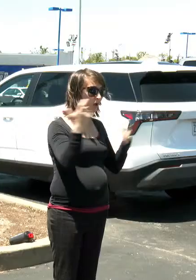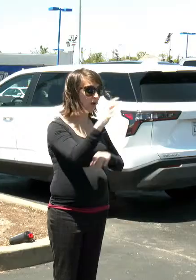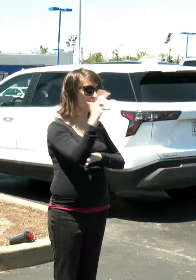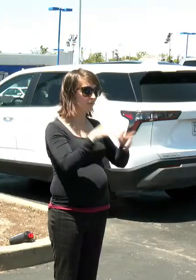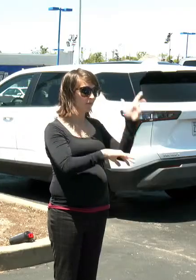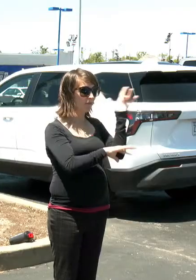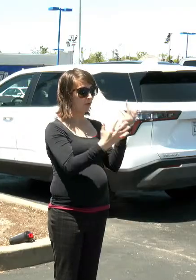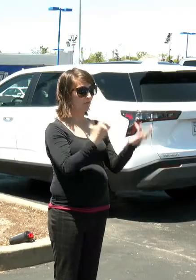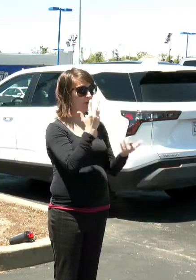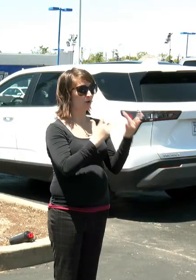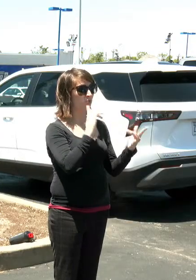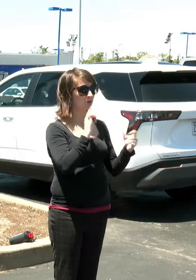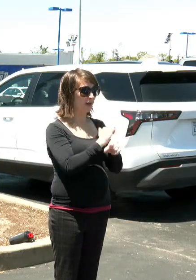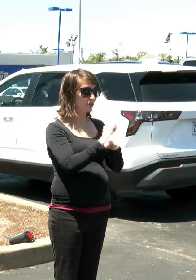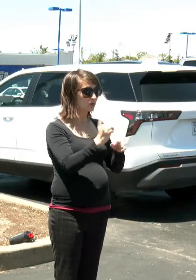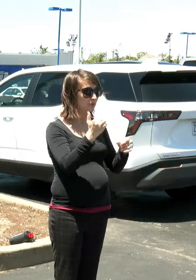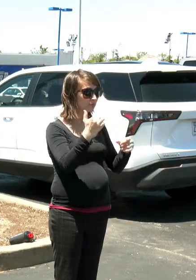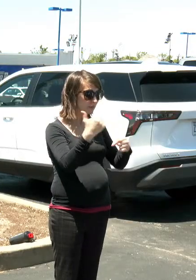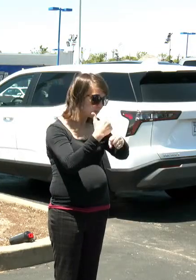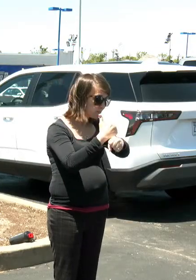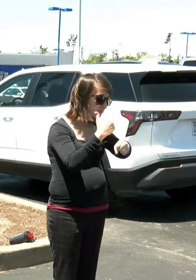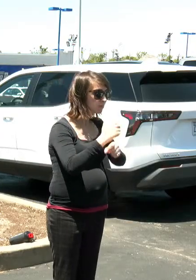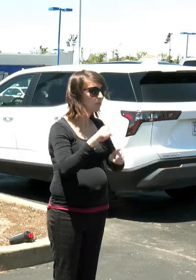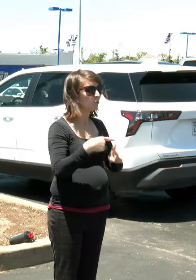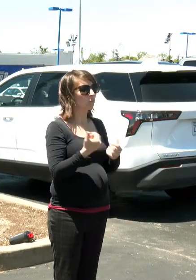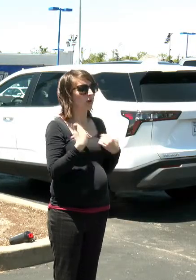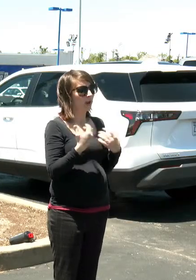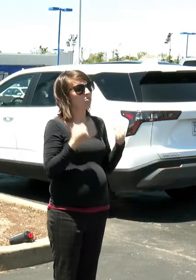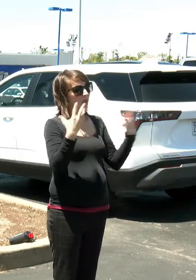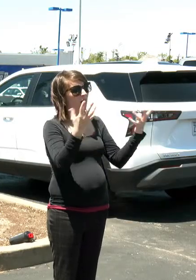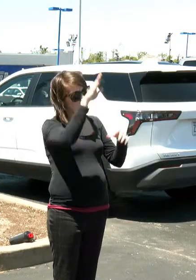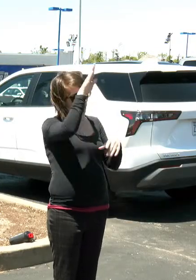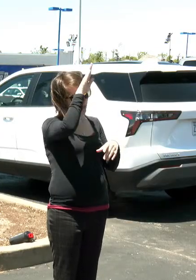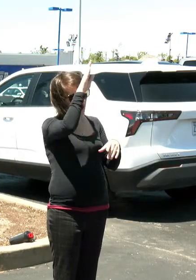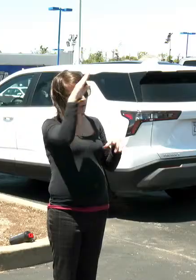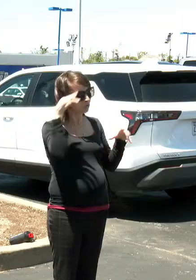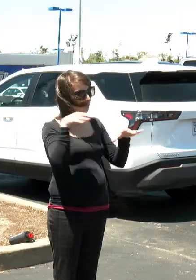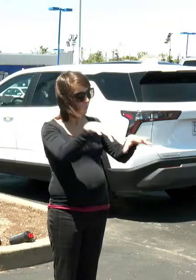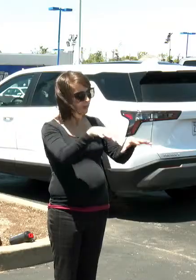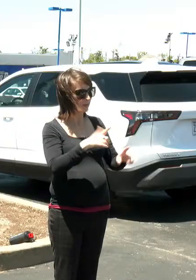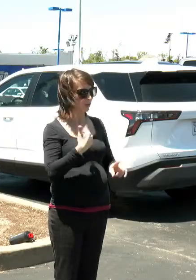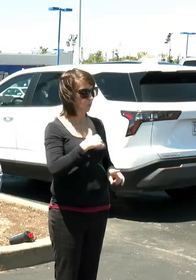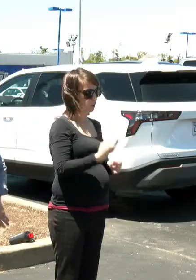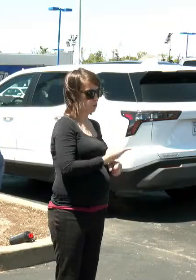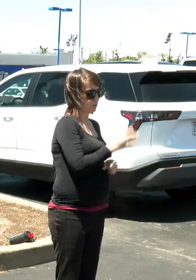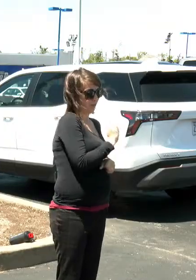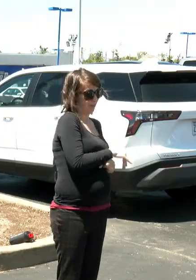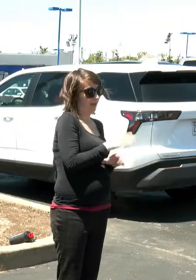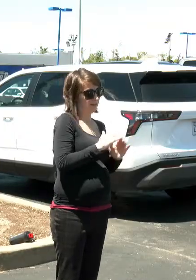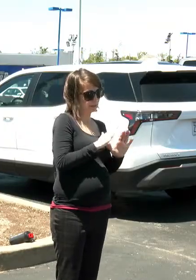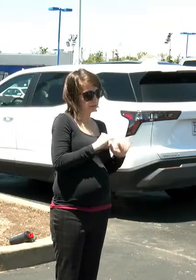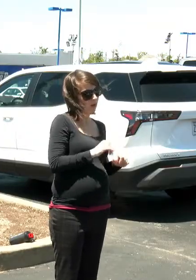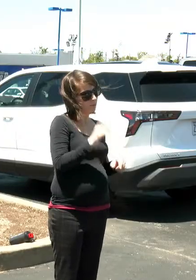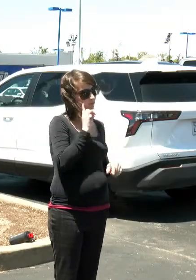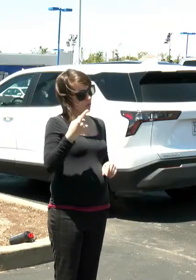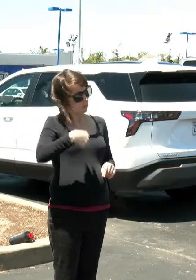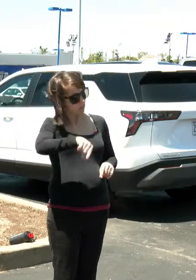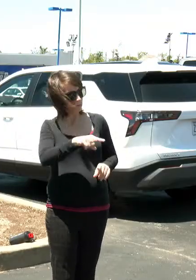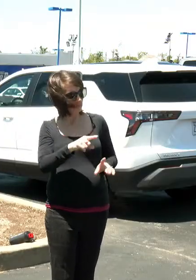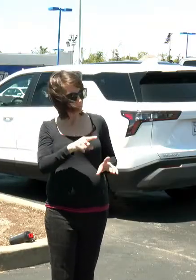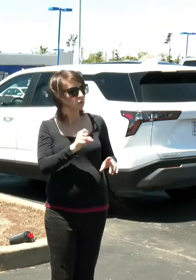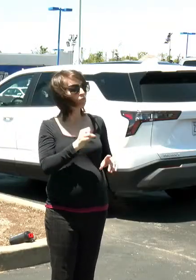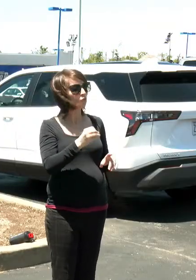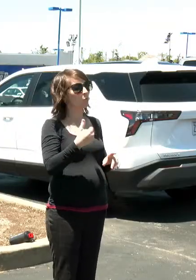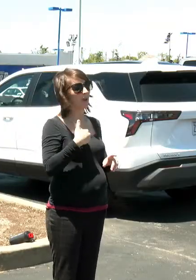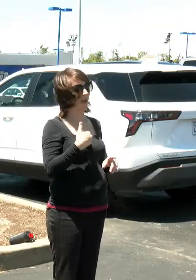firefighters. That's kind of a national model now for large-scale incidents, and that's what we're using, and we have an incident management team that is following